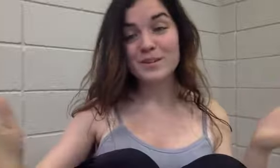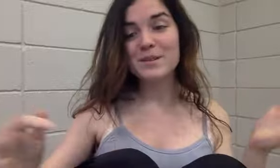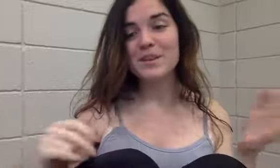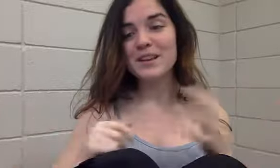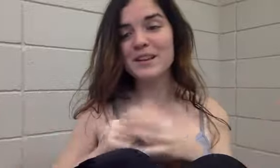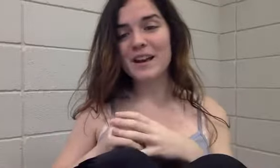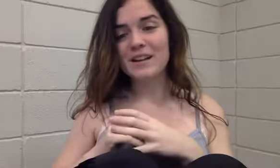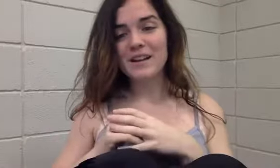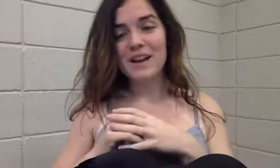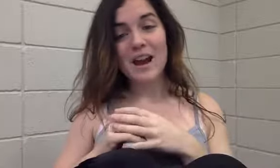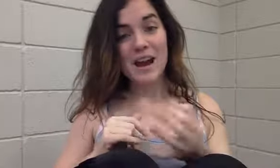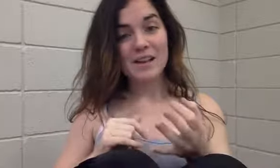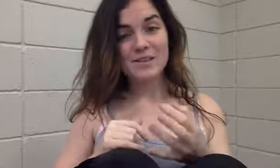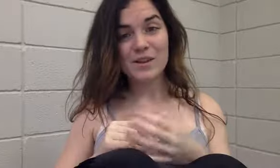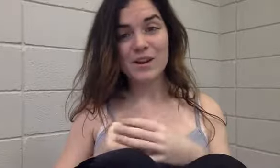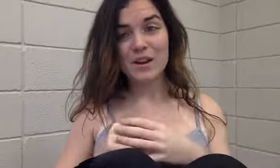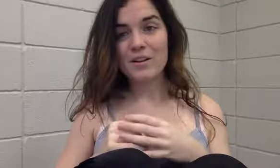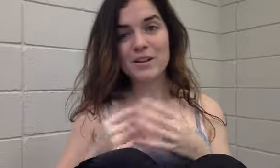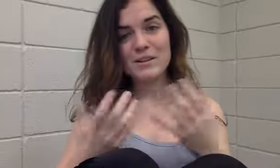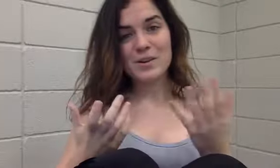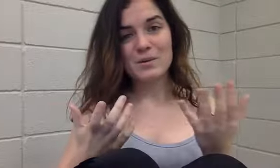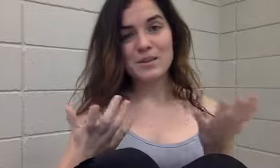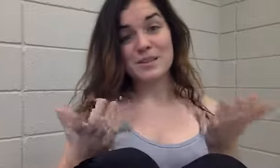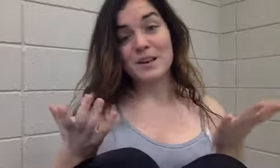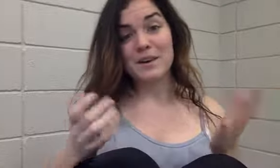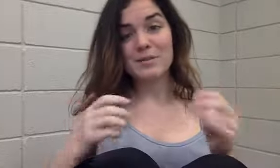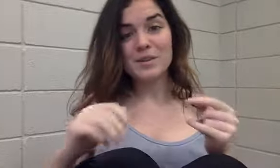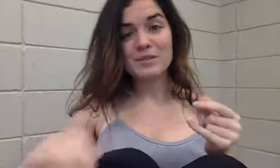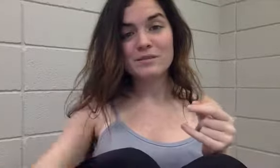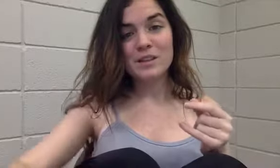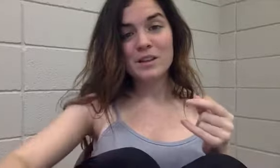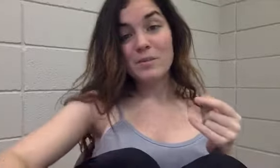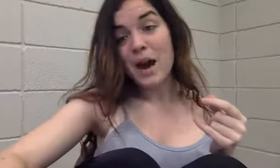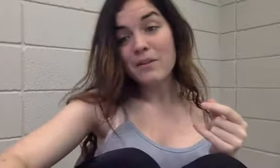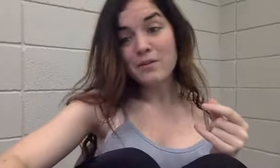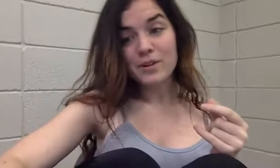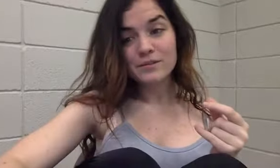somebody like that. Hey, sorry. All right, that's all I wanted to say, but bye, everyone.